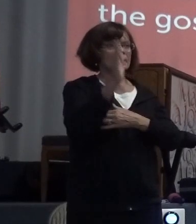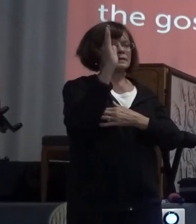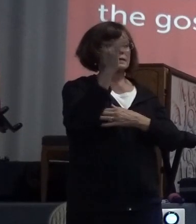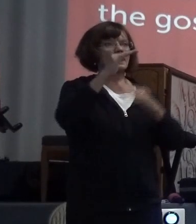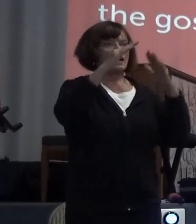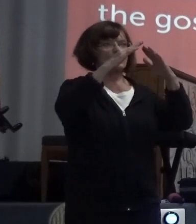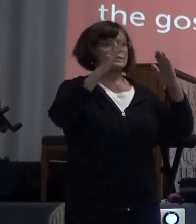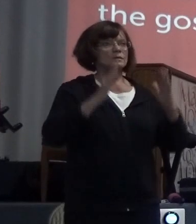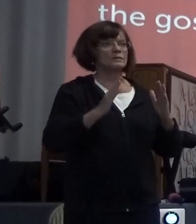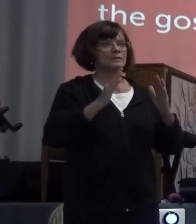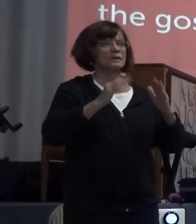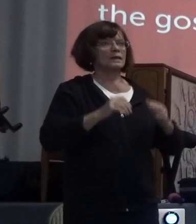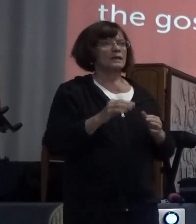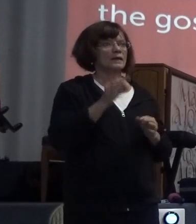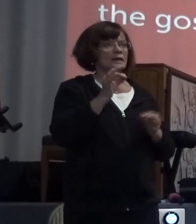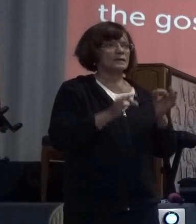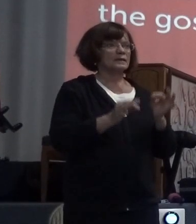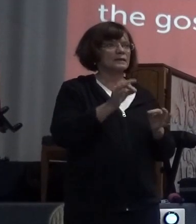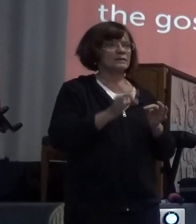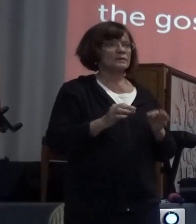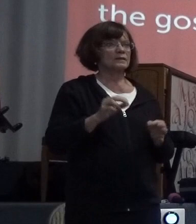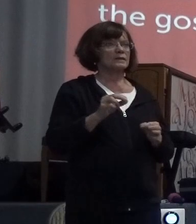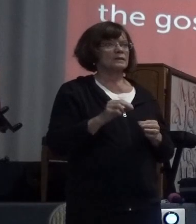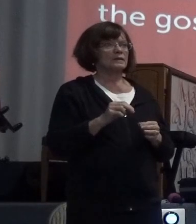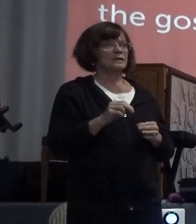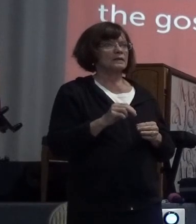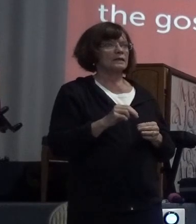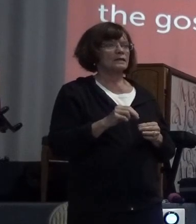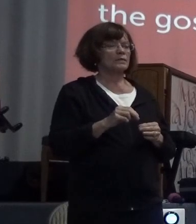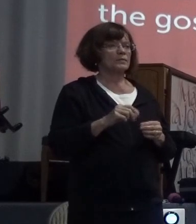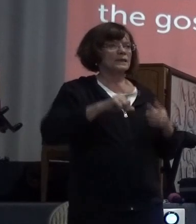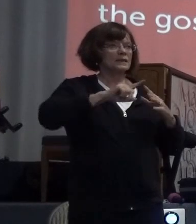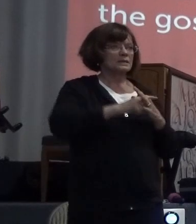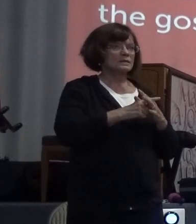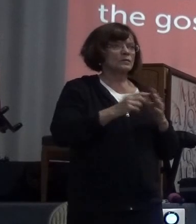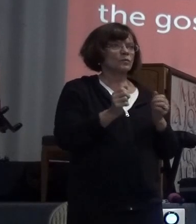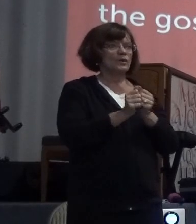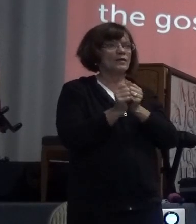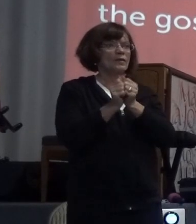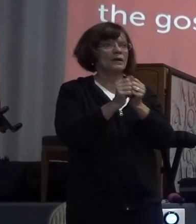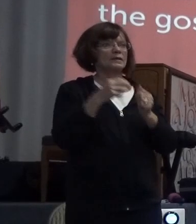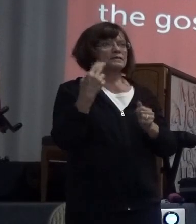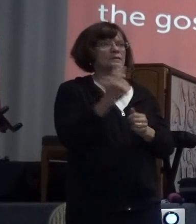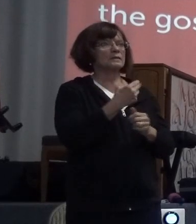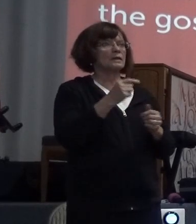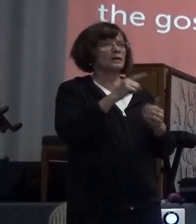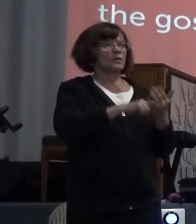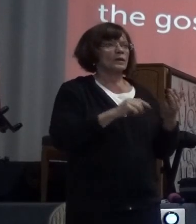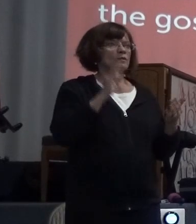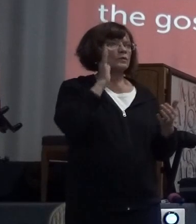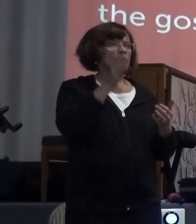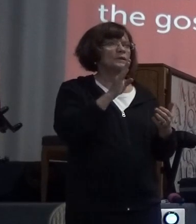will be the outcome for those who do not obey the gospel of God? Wow.